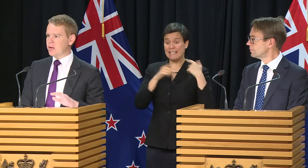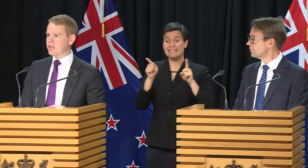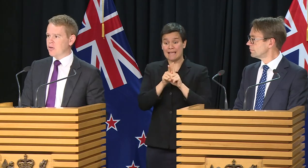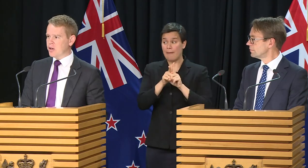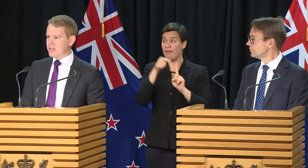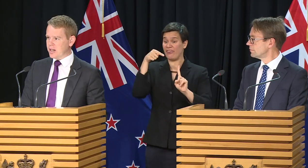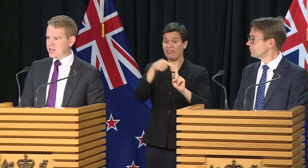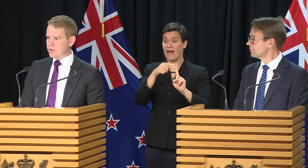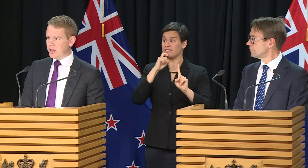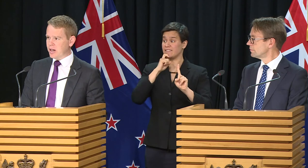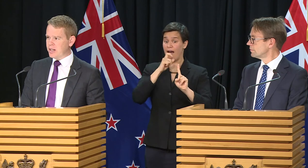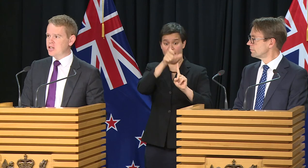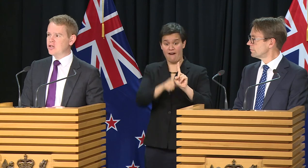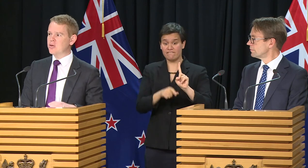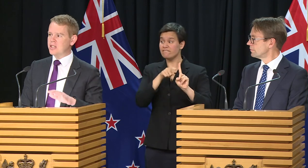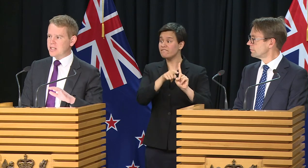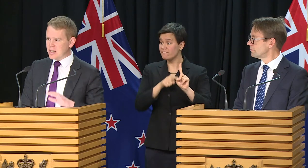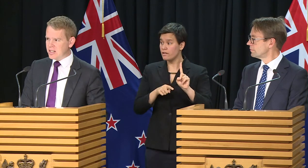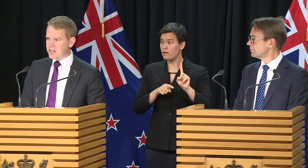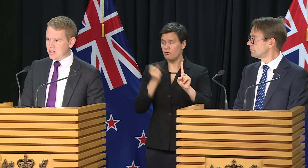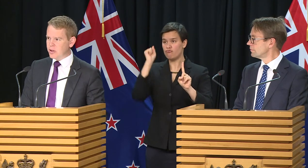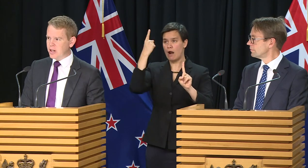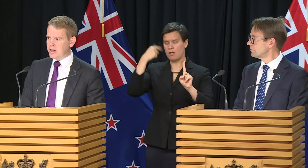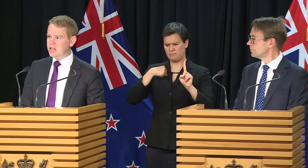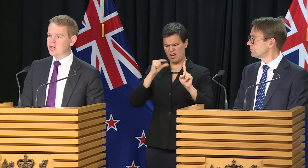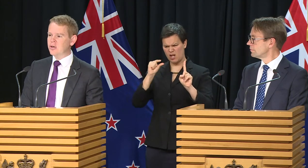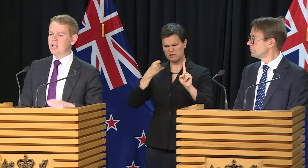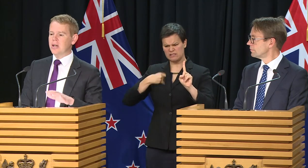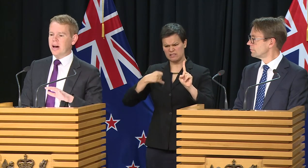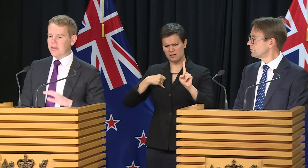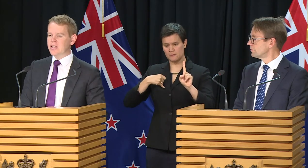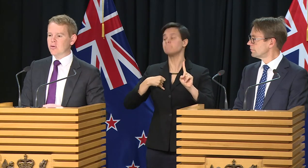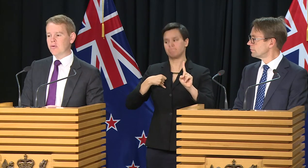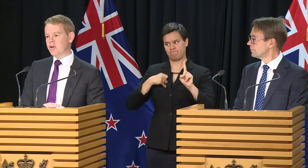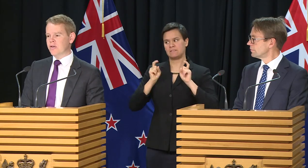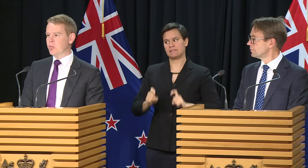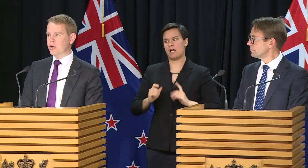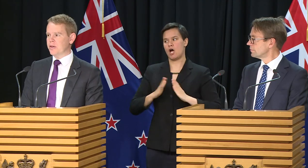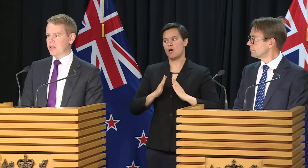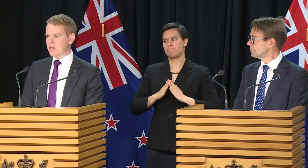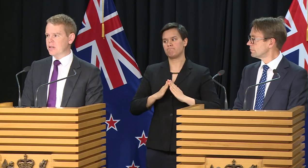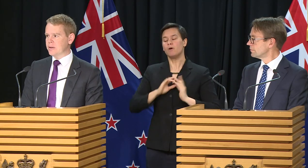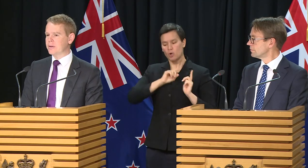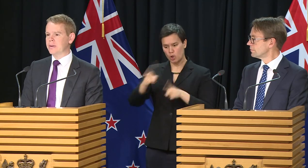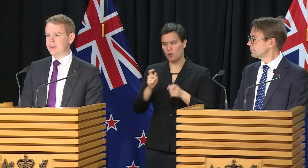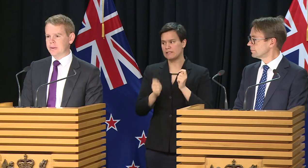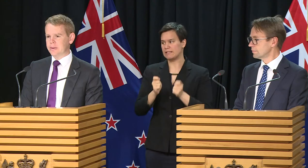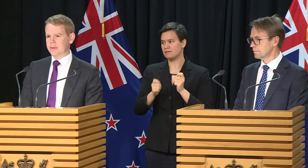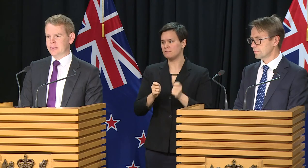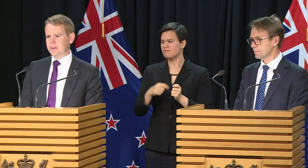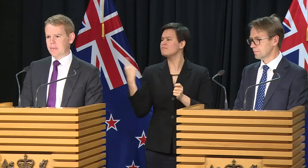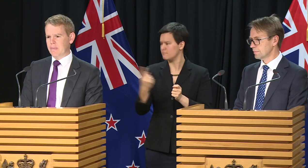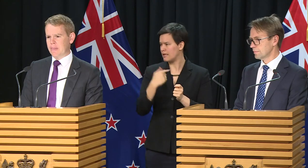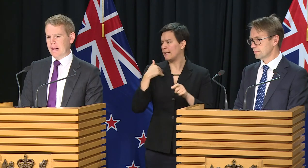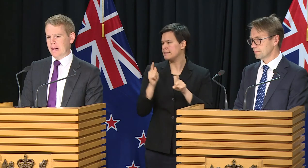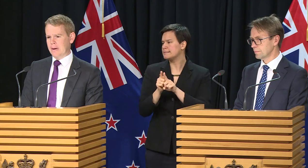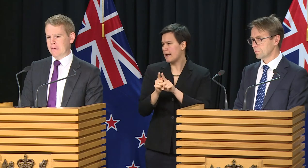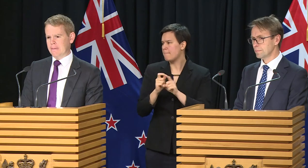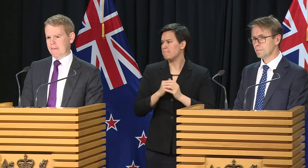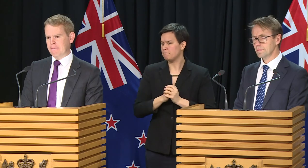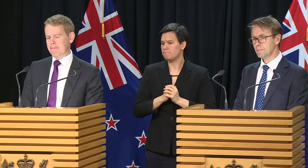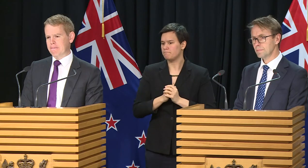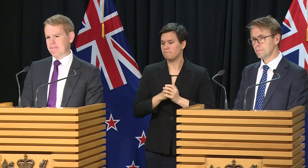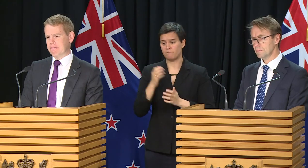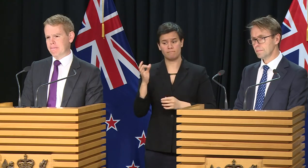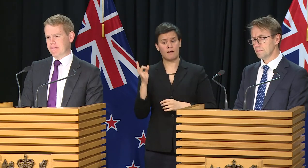to keep themselves isolated when they need to seek testing when they need to. These are all very important things. Dr. Nick Wilson,